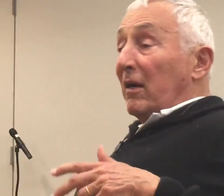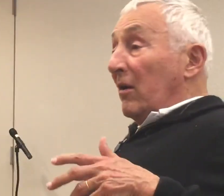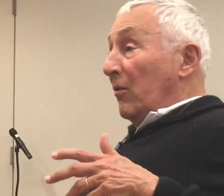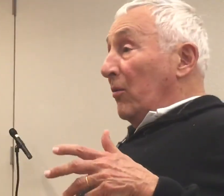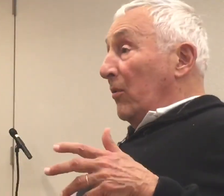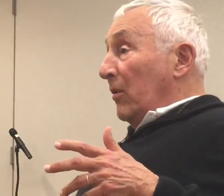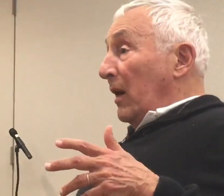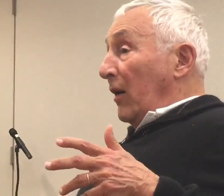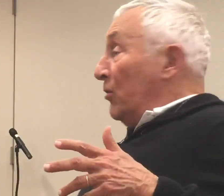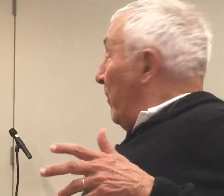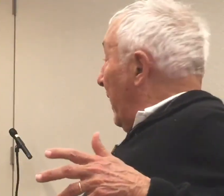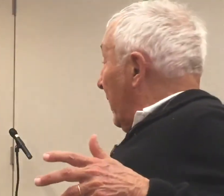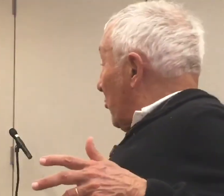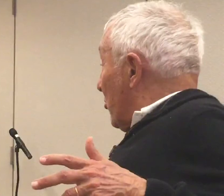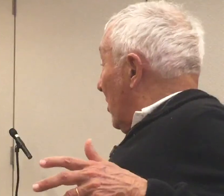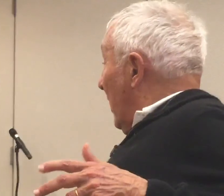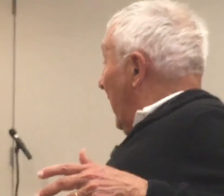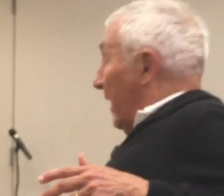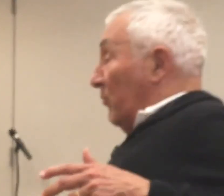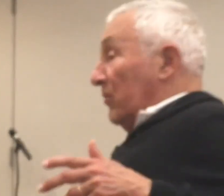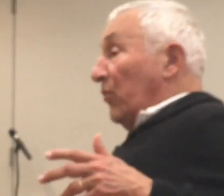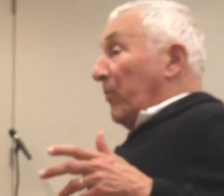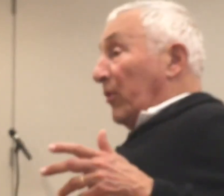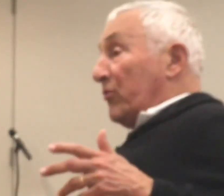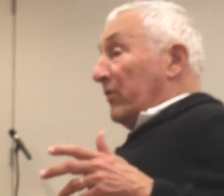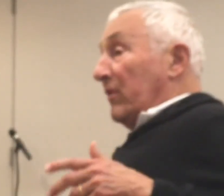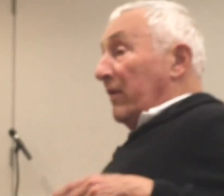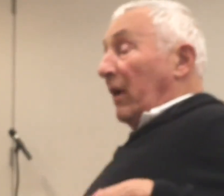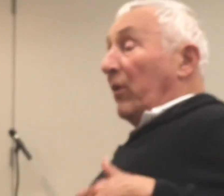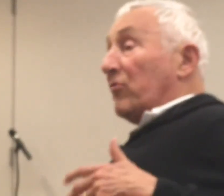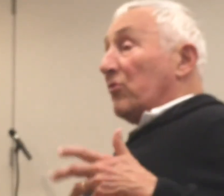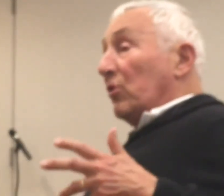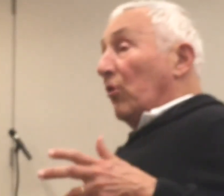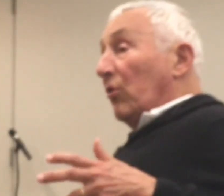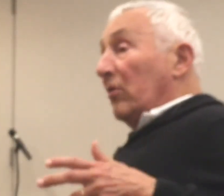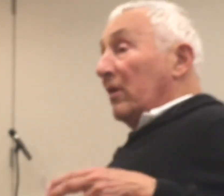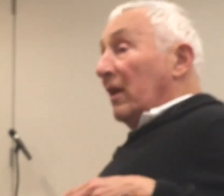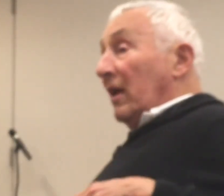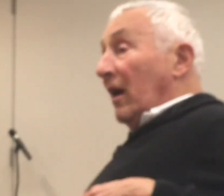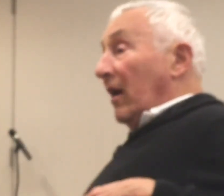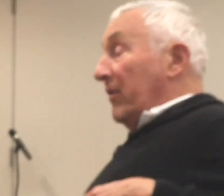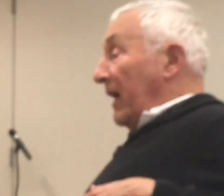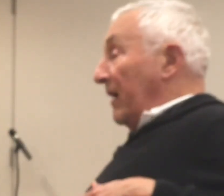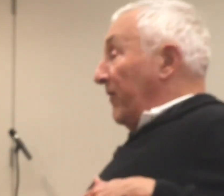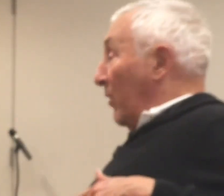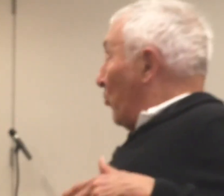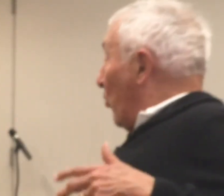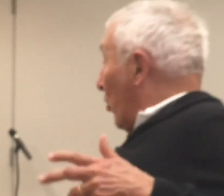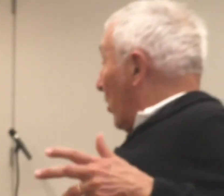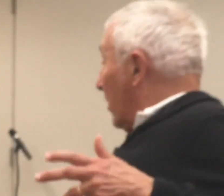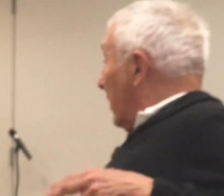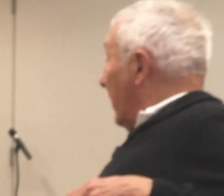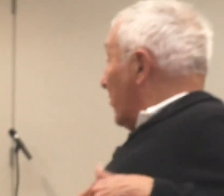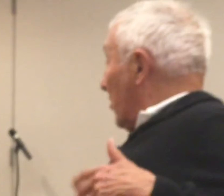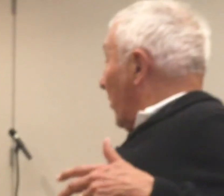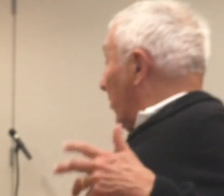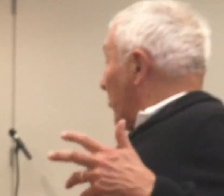I started asking, how do you manage? And to a person, they were in school, they had found